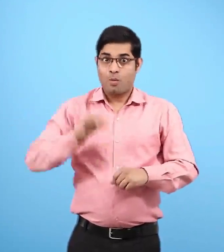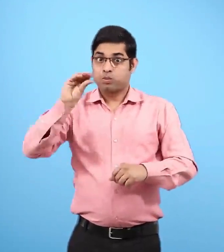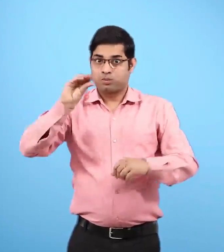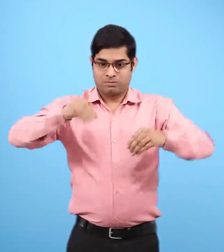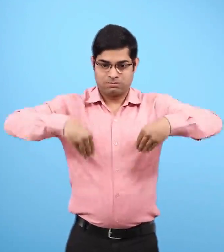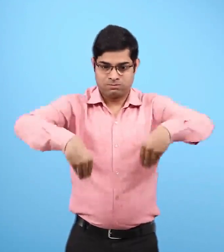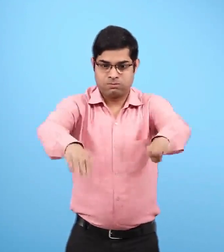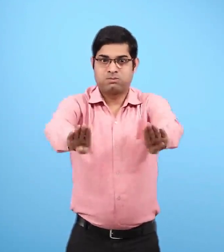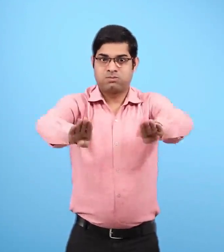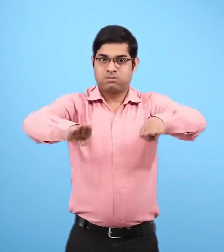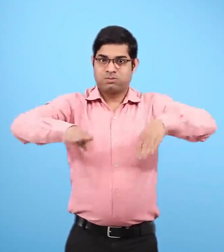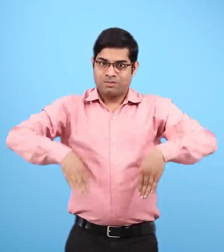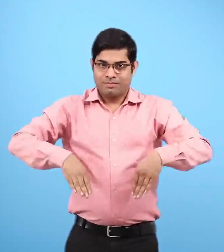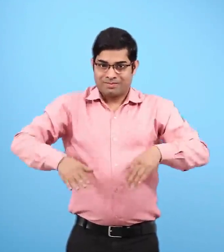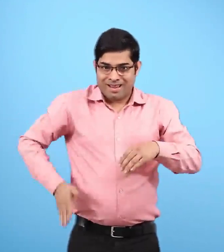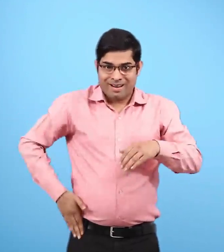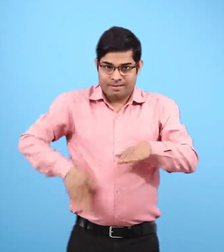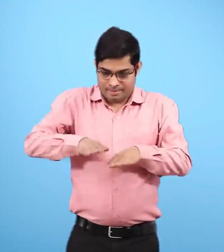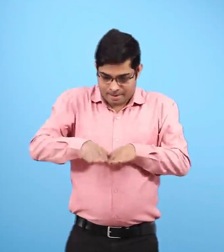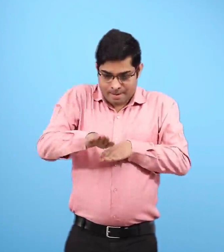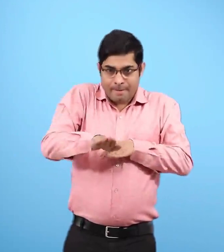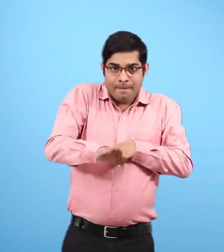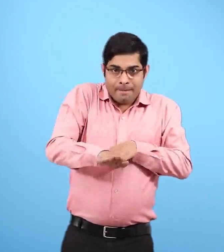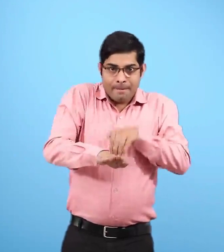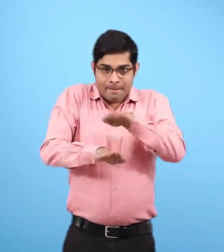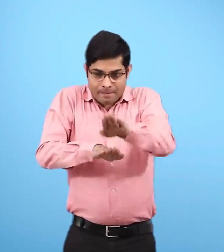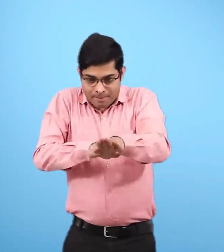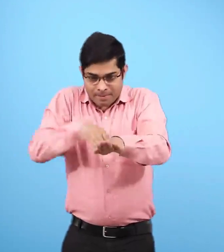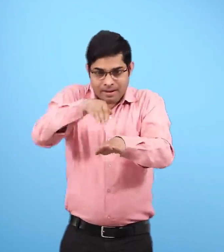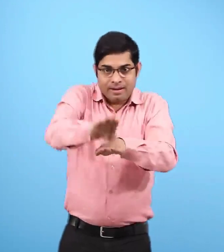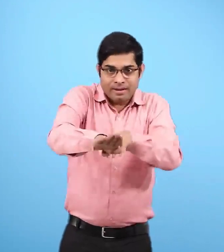boy measuring the carpet with his feet.